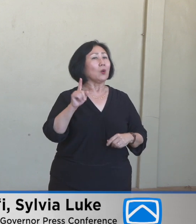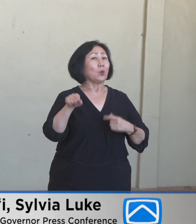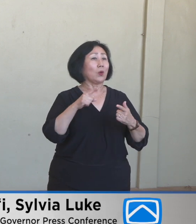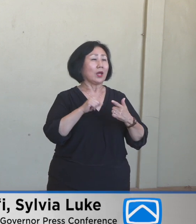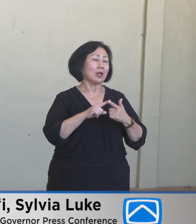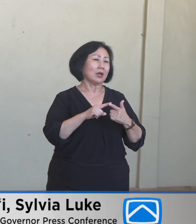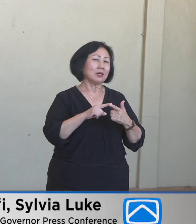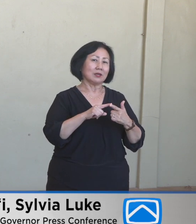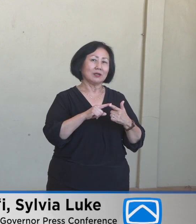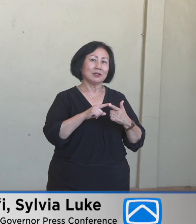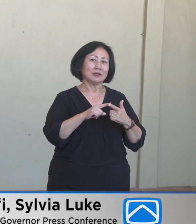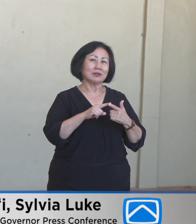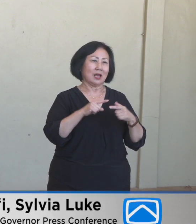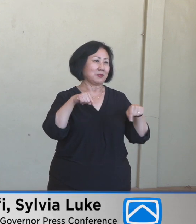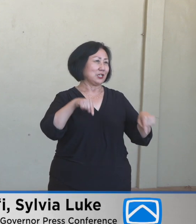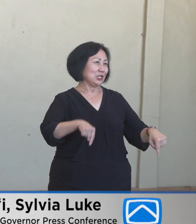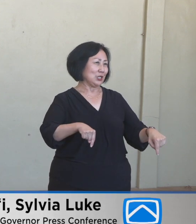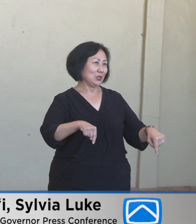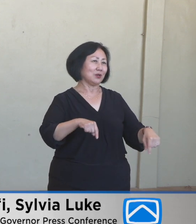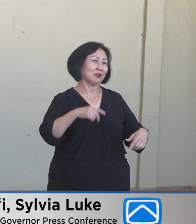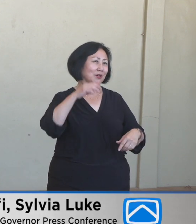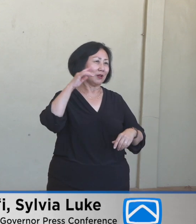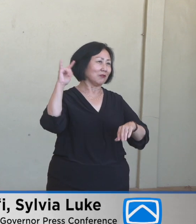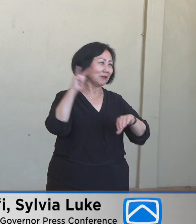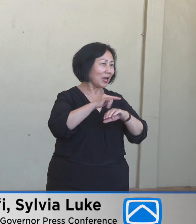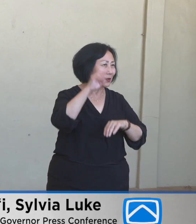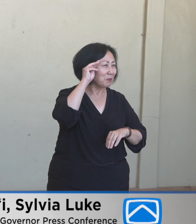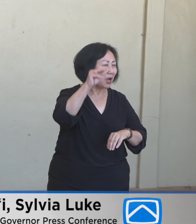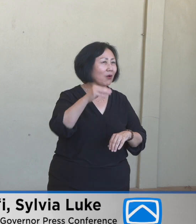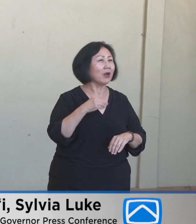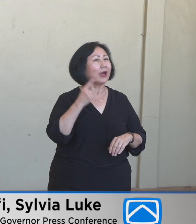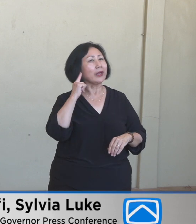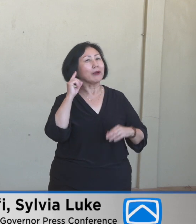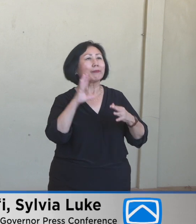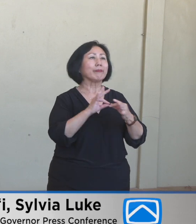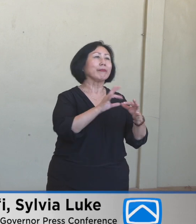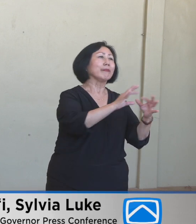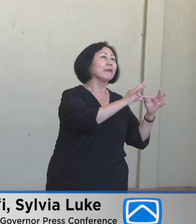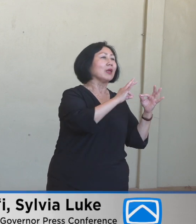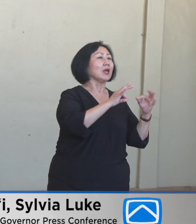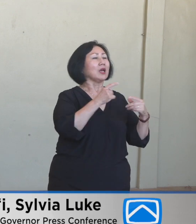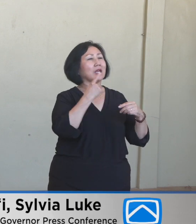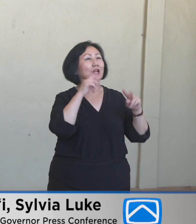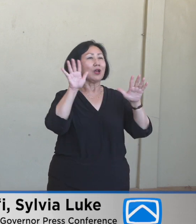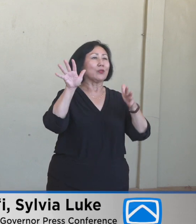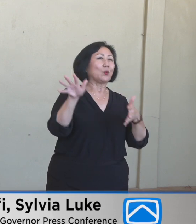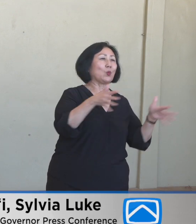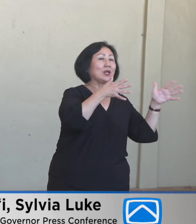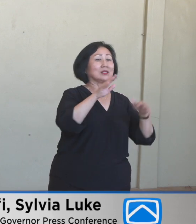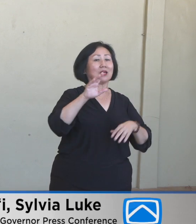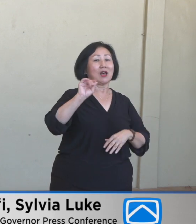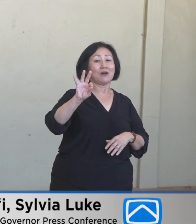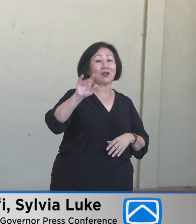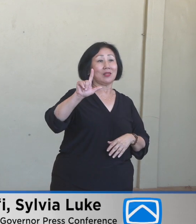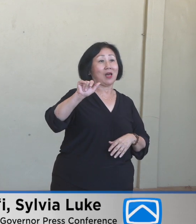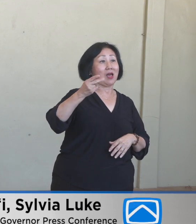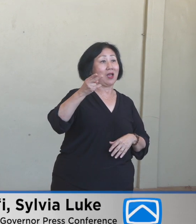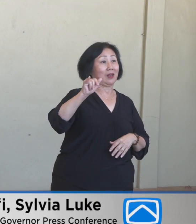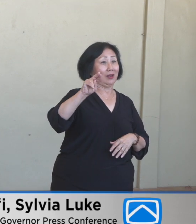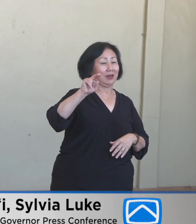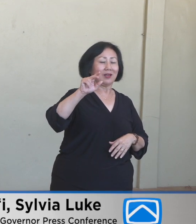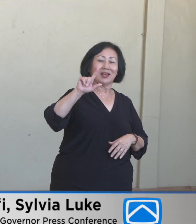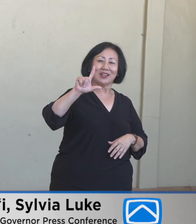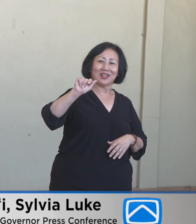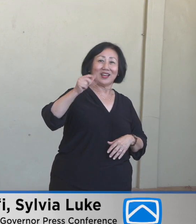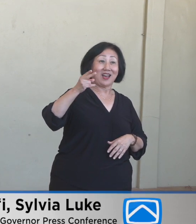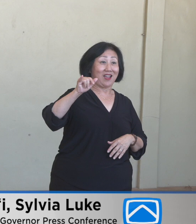I'm here on Maui, I hear about the winds of Lahaina. And as the press